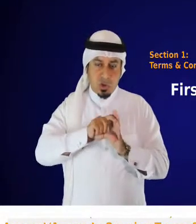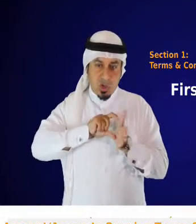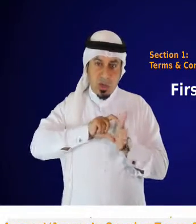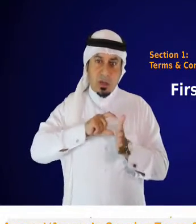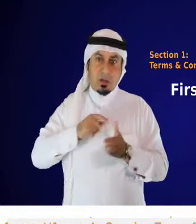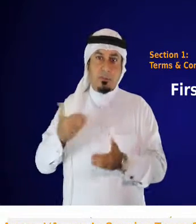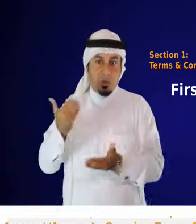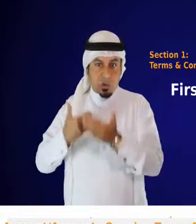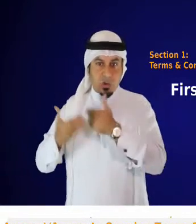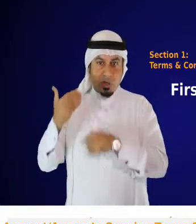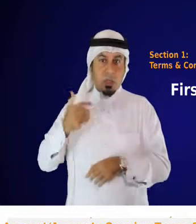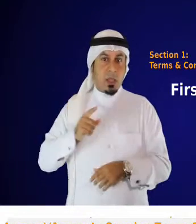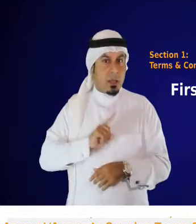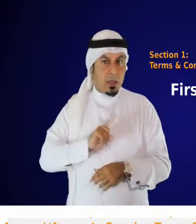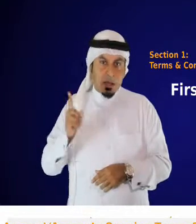or otherwise.